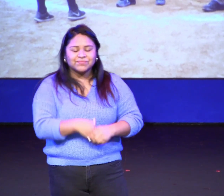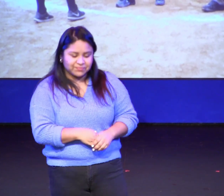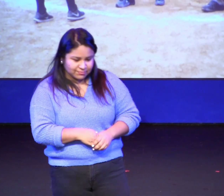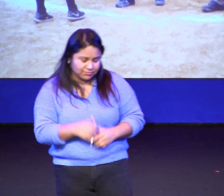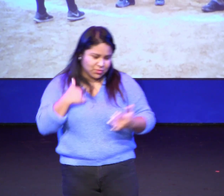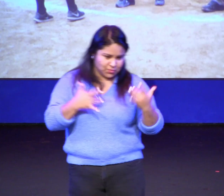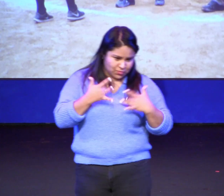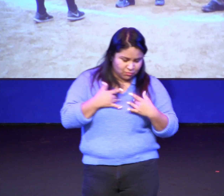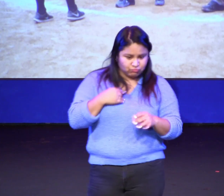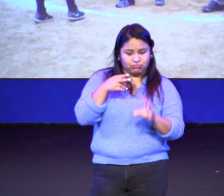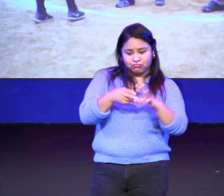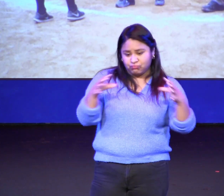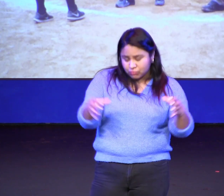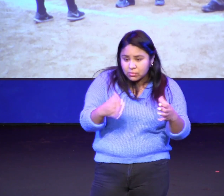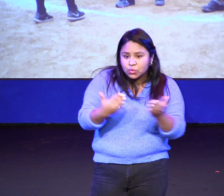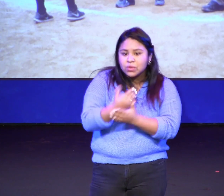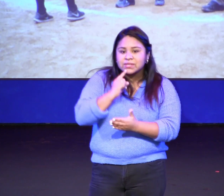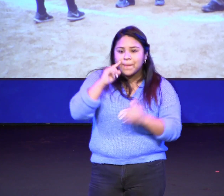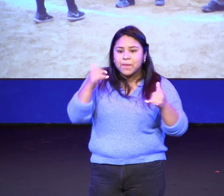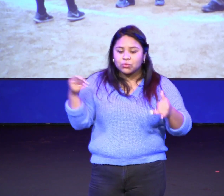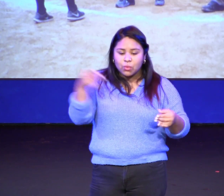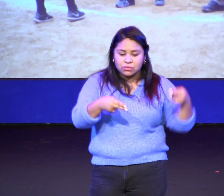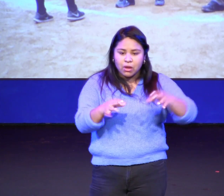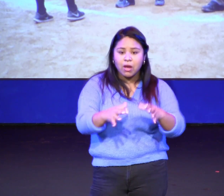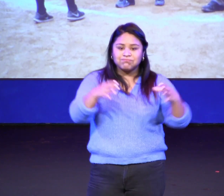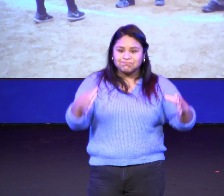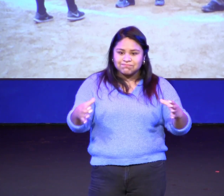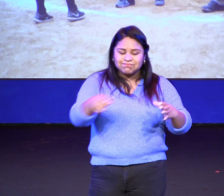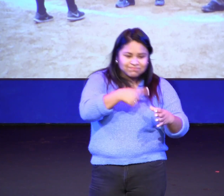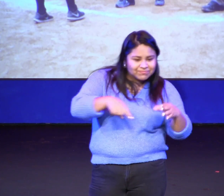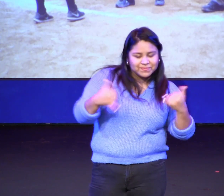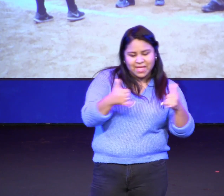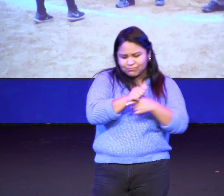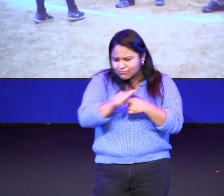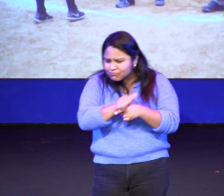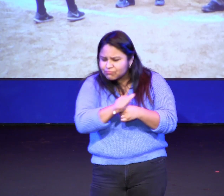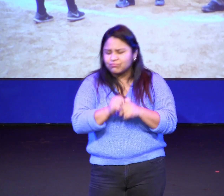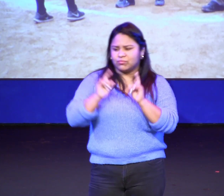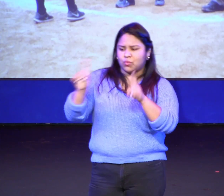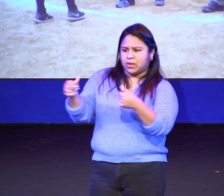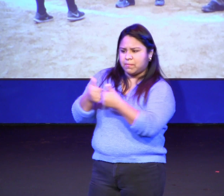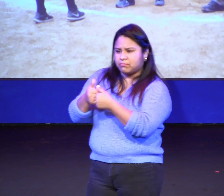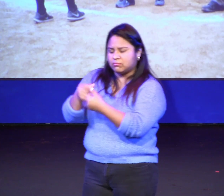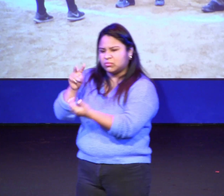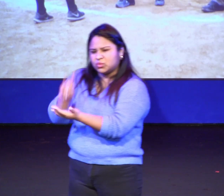enough. So I was a dutiful student, and my grades came up, and I was able to join and play the